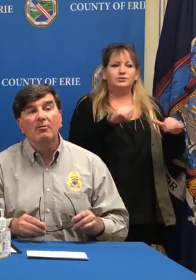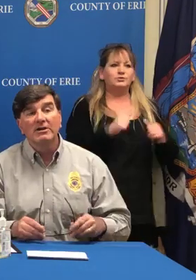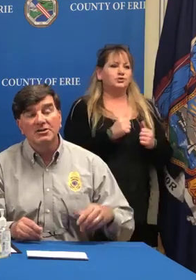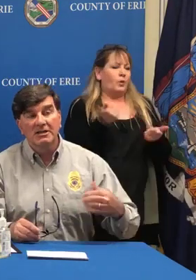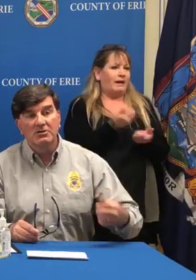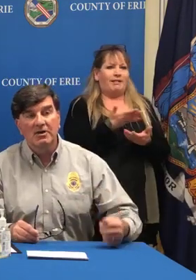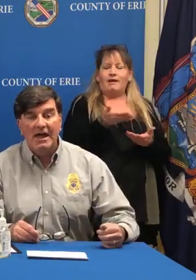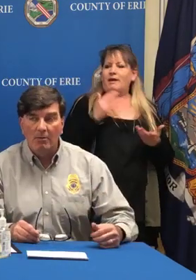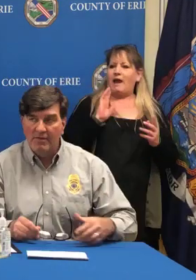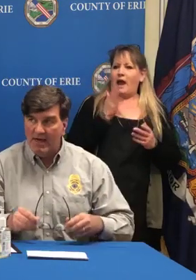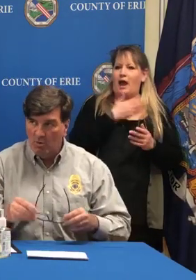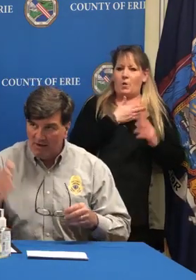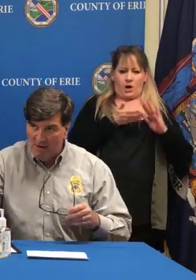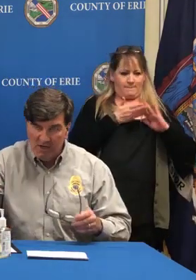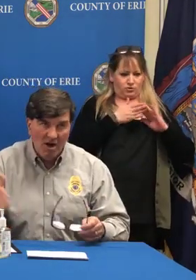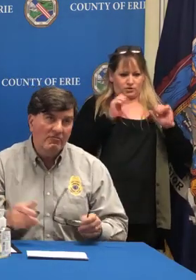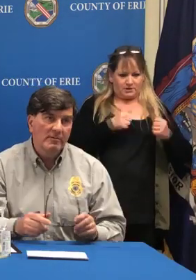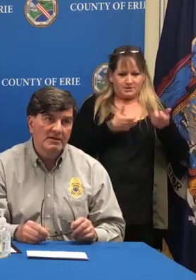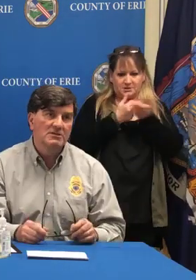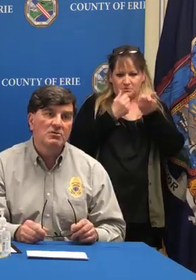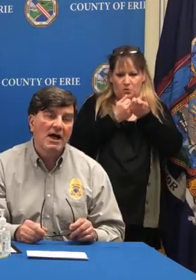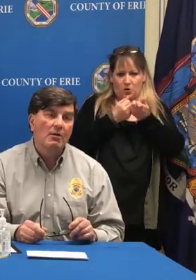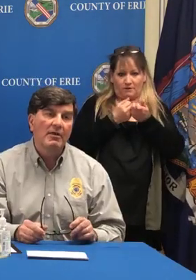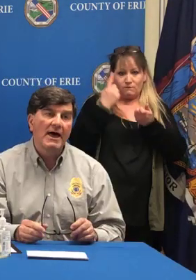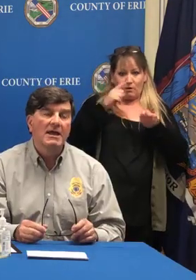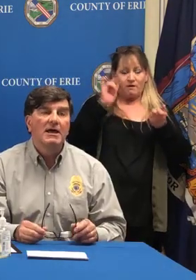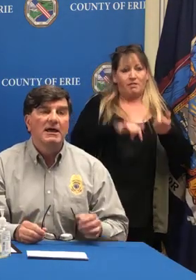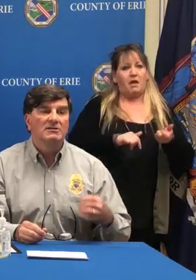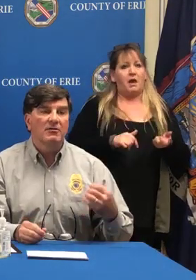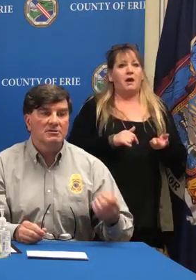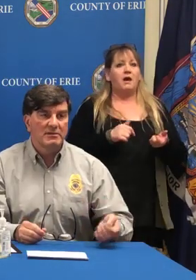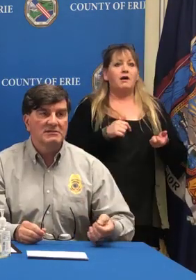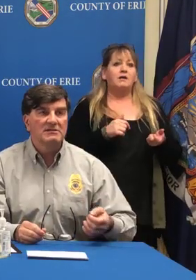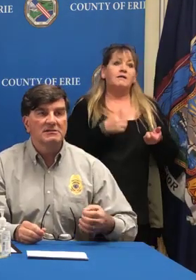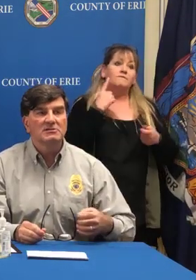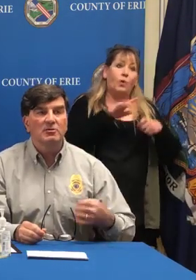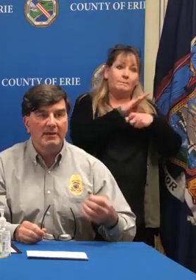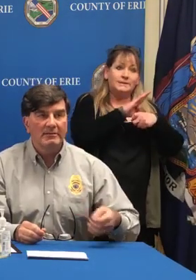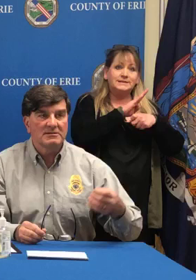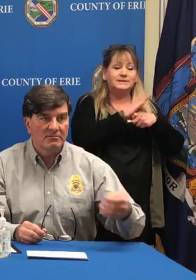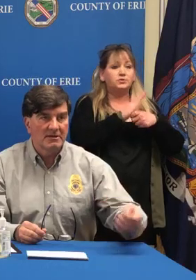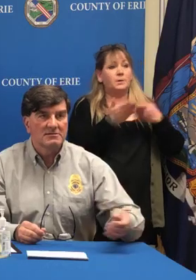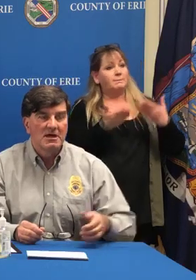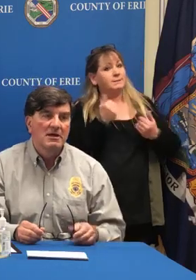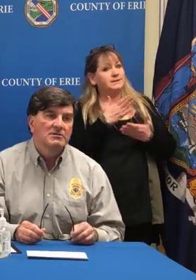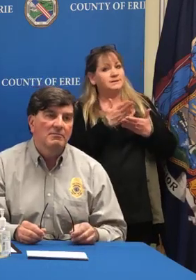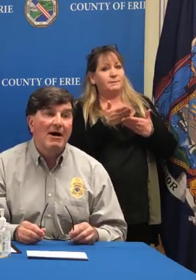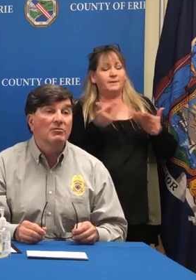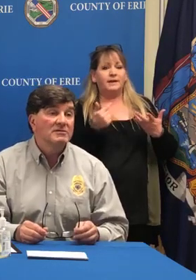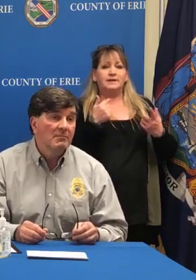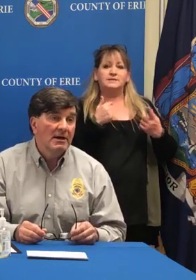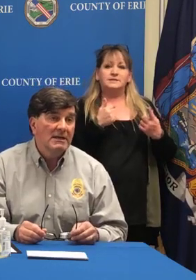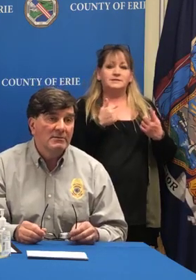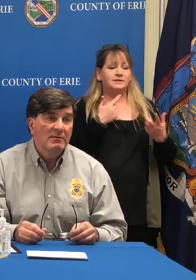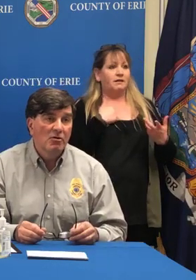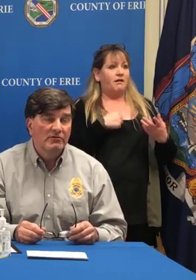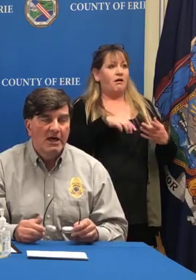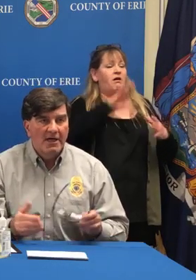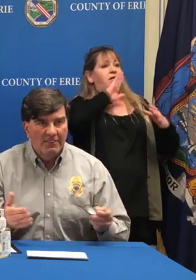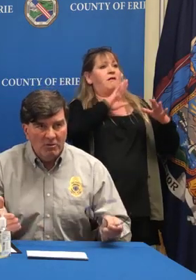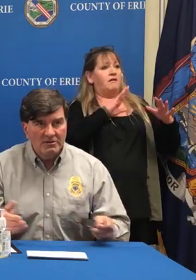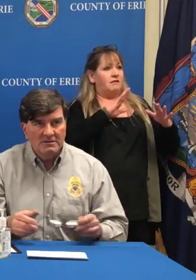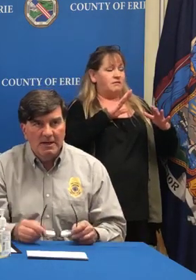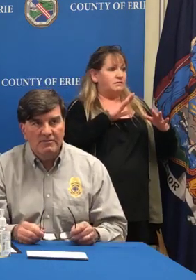our operation can do to help that, or county government can do to help that, as far as businesses or maybe some things, some mountains that might need to be